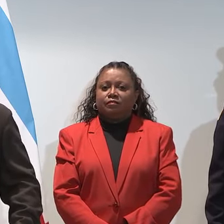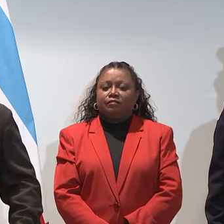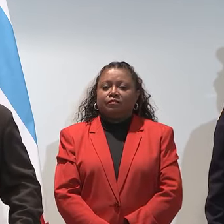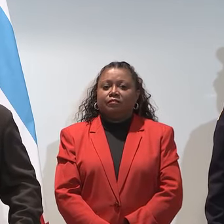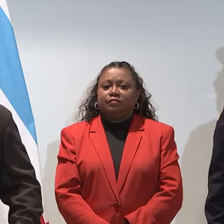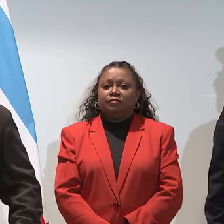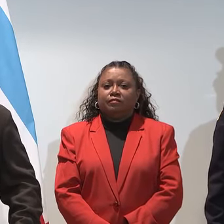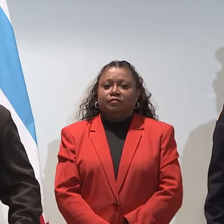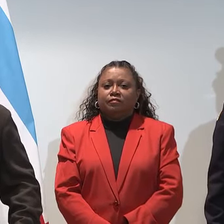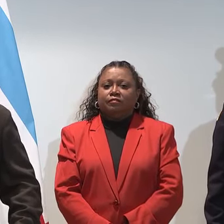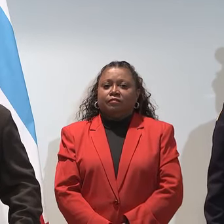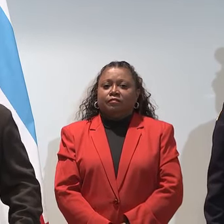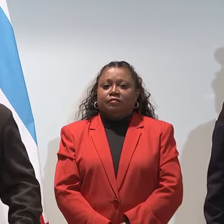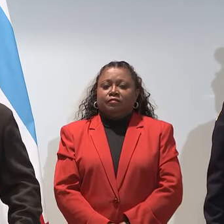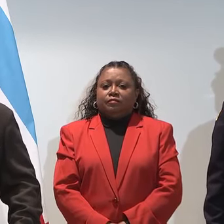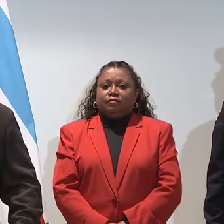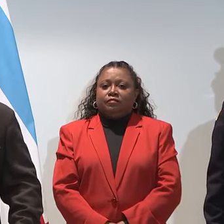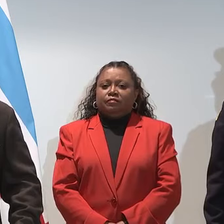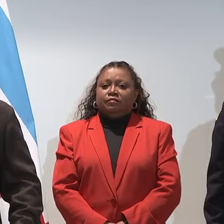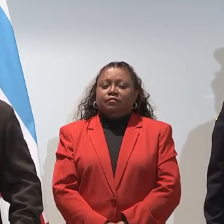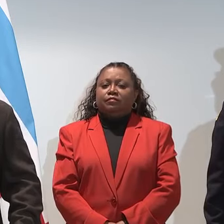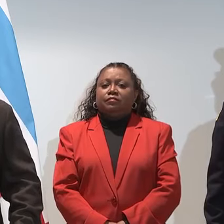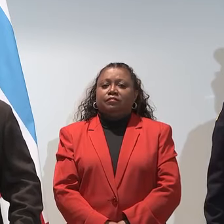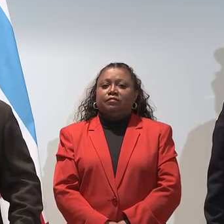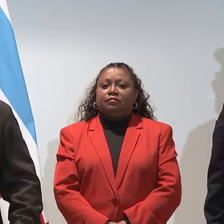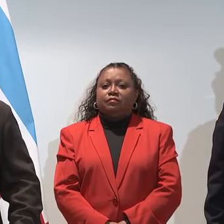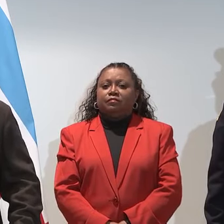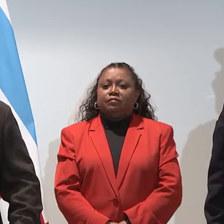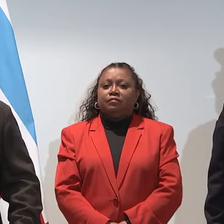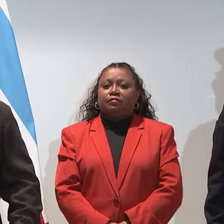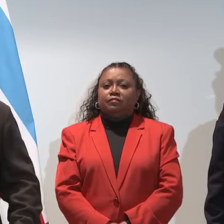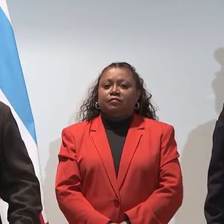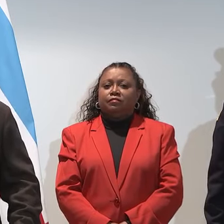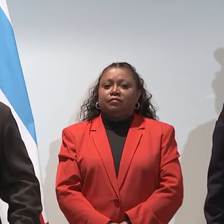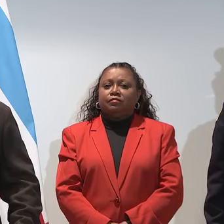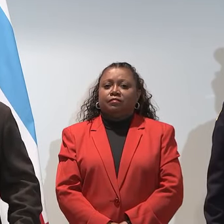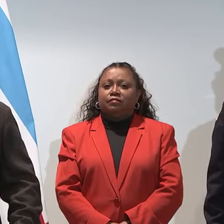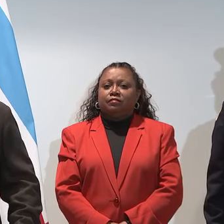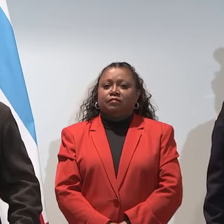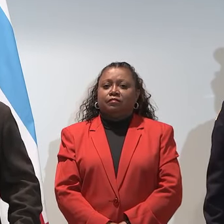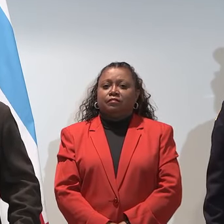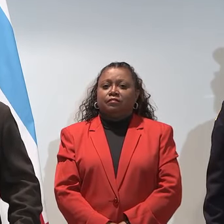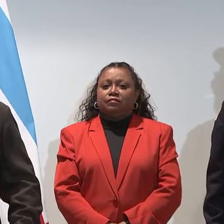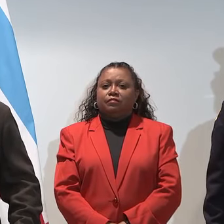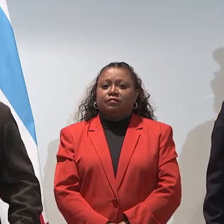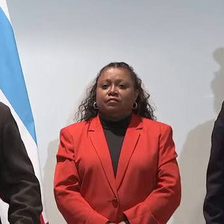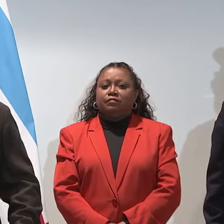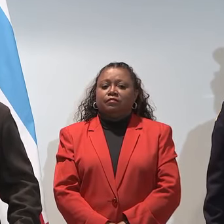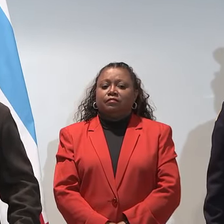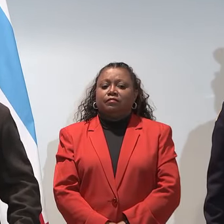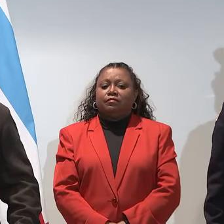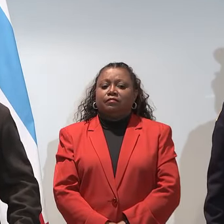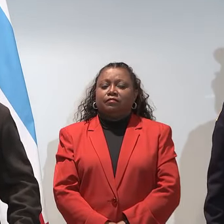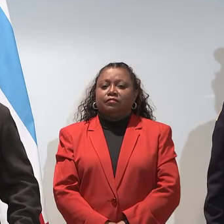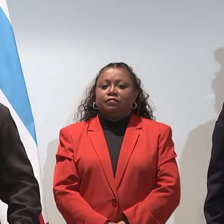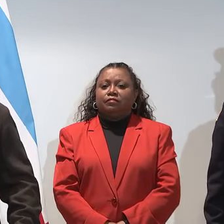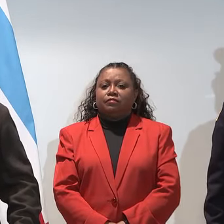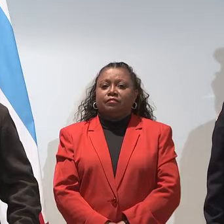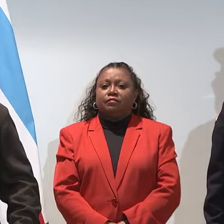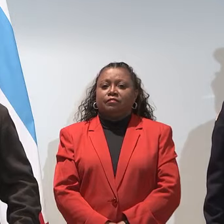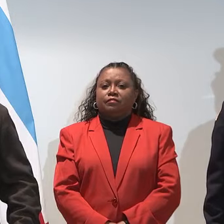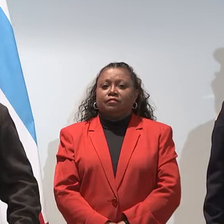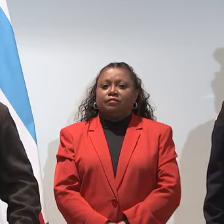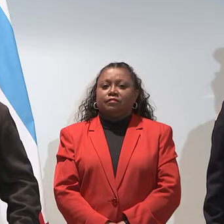juntos a bajar la violencia en la parte de la ciudad donde está la violencia acabando con los jóvenes en